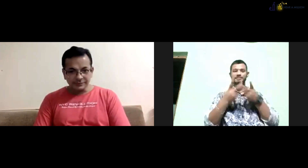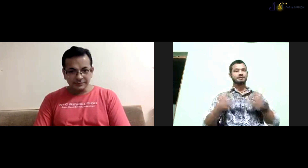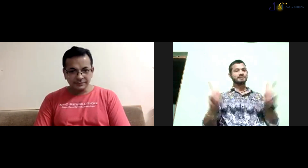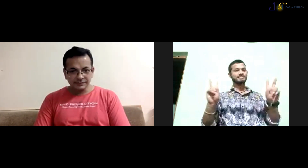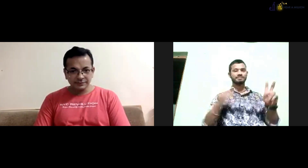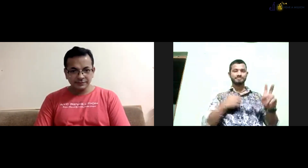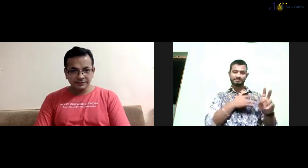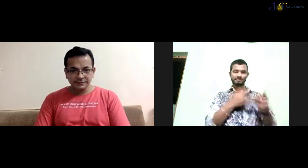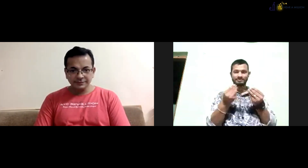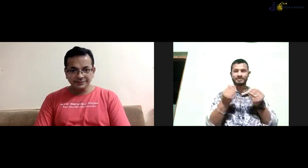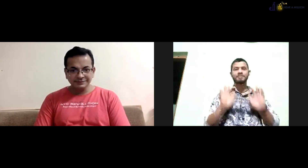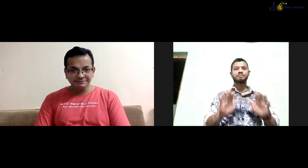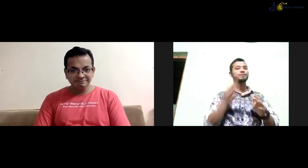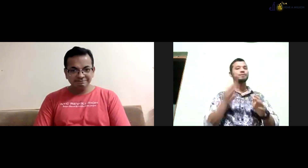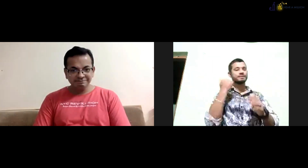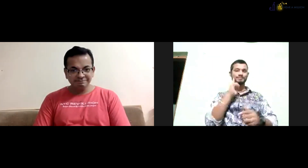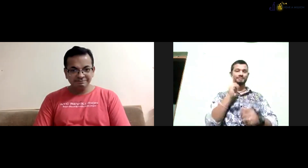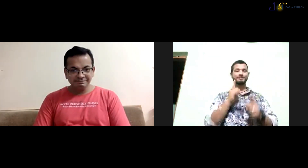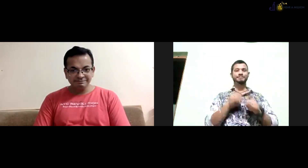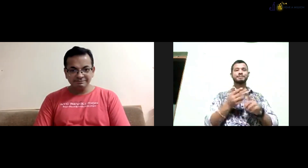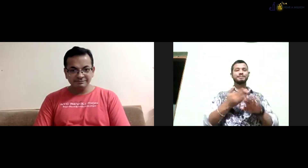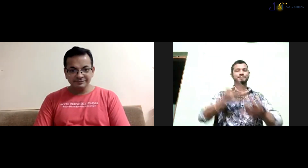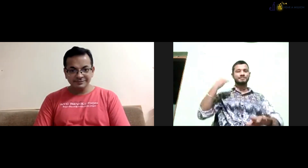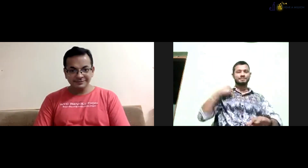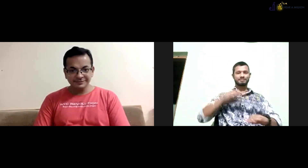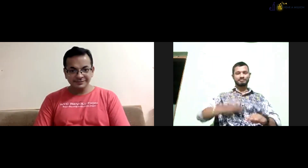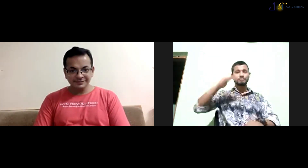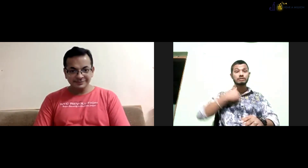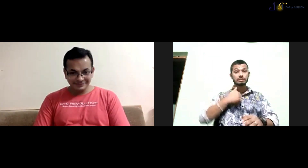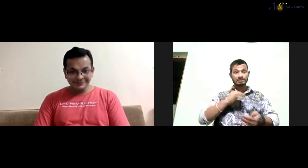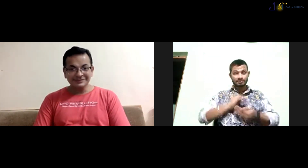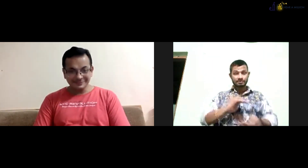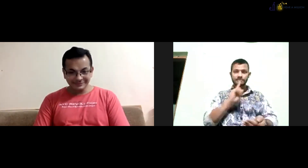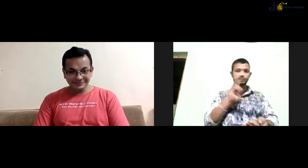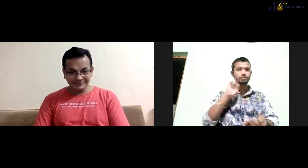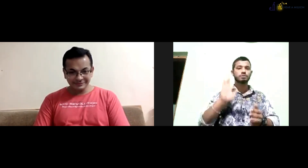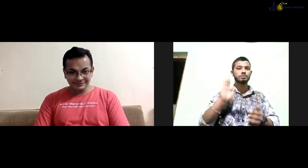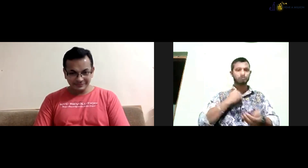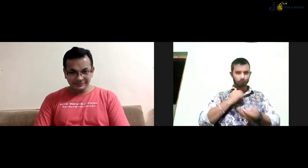after disability? Okay, as I am a deaf and I have other disabilities, I'm totally different.